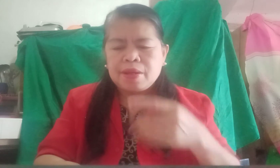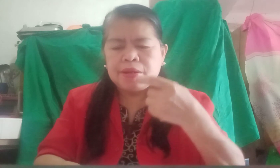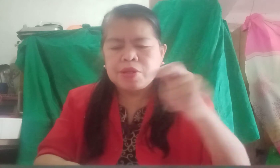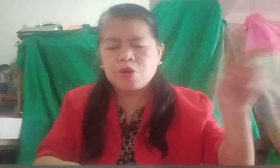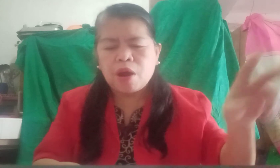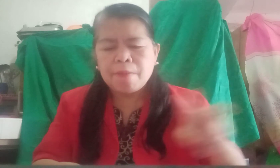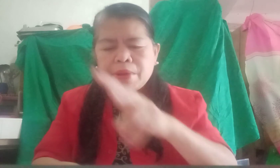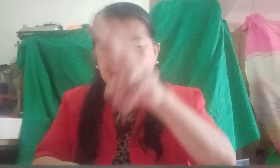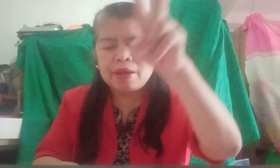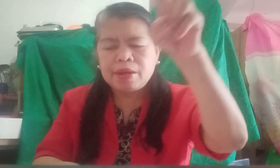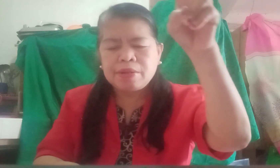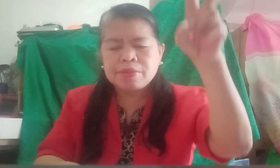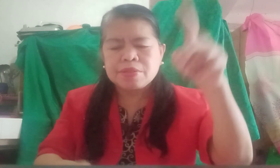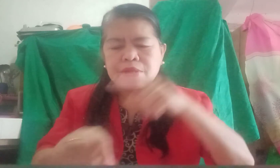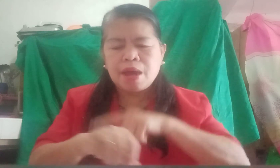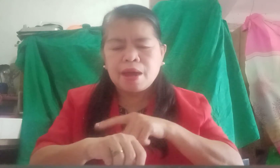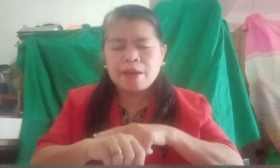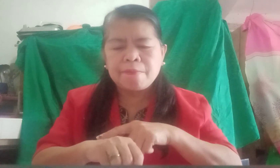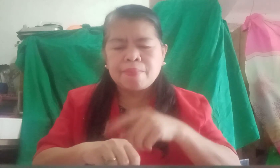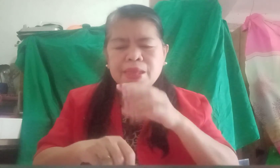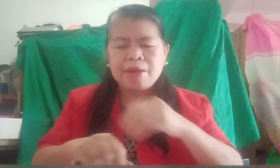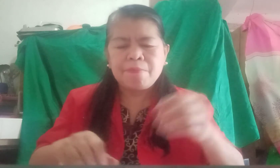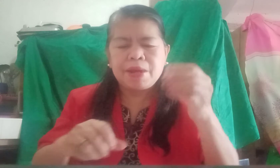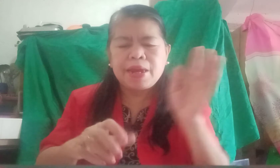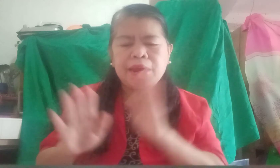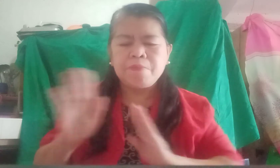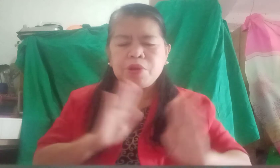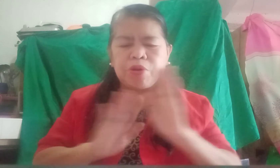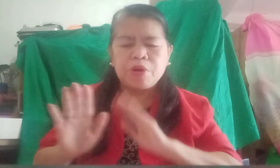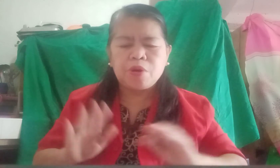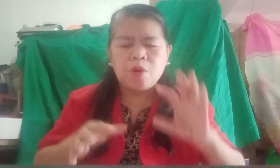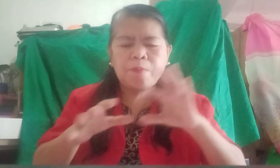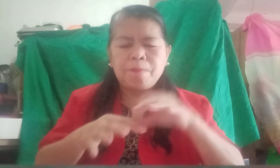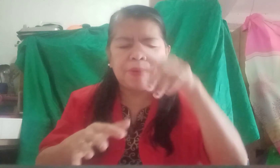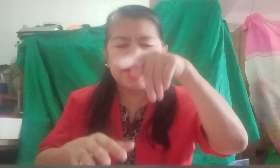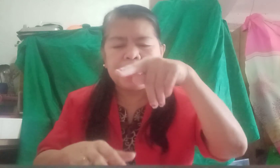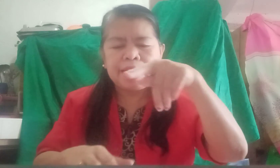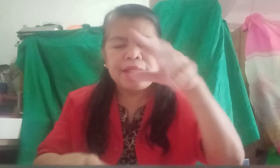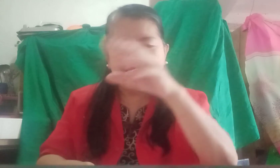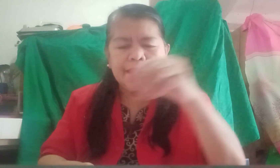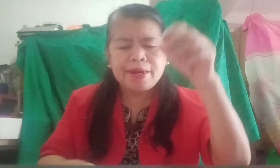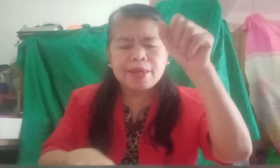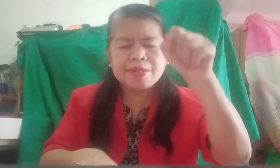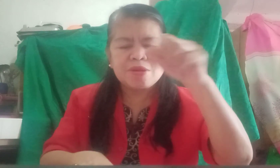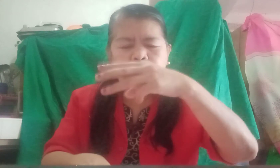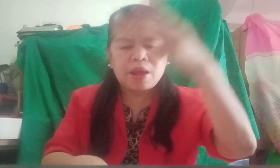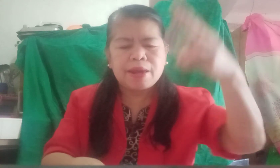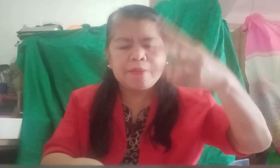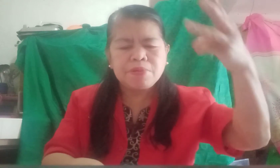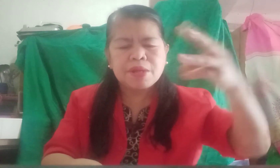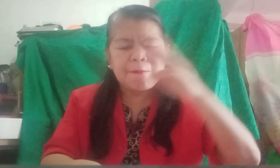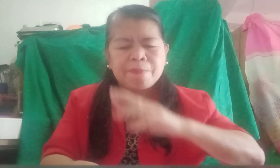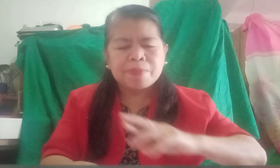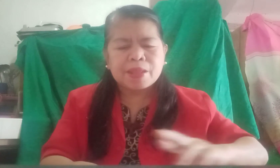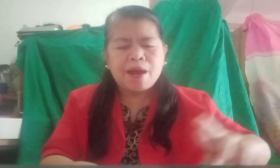the travel, time, and behavior of P and S waves